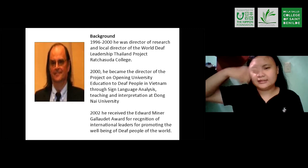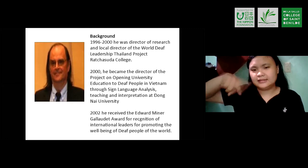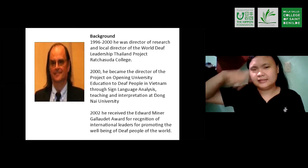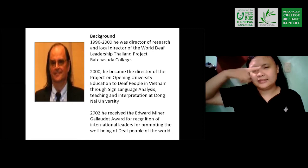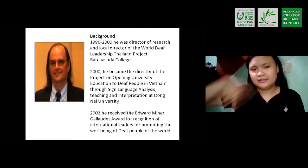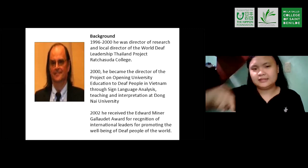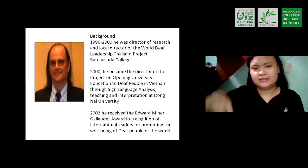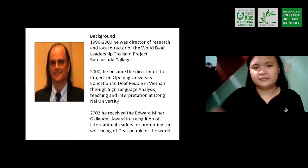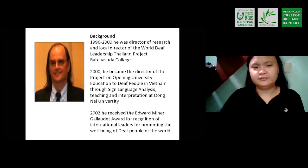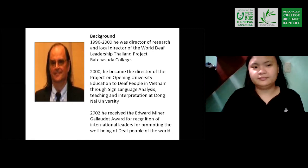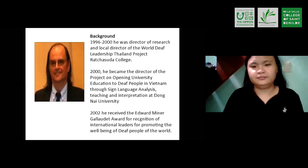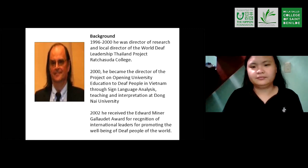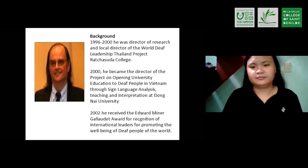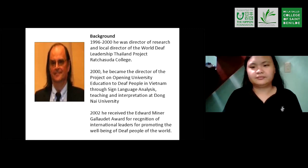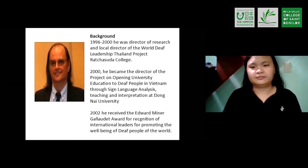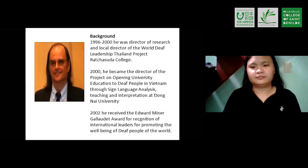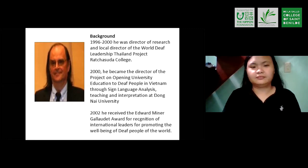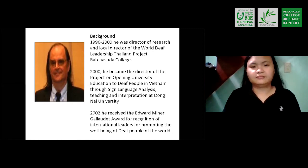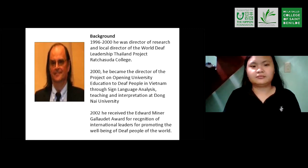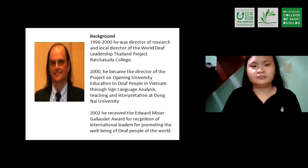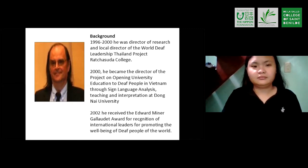This was in Thailand.